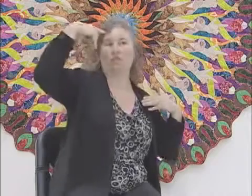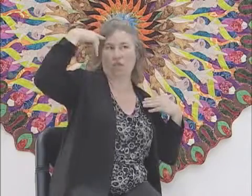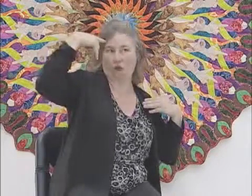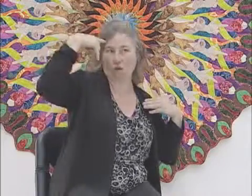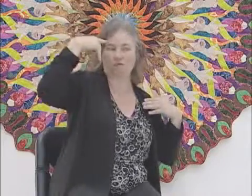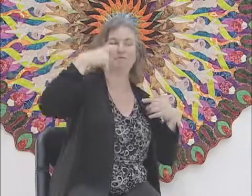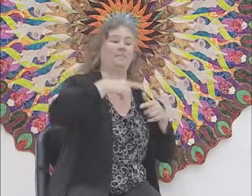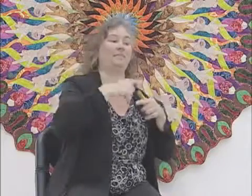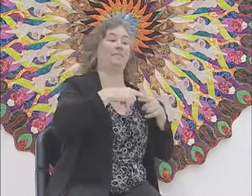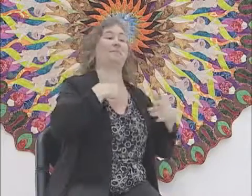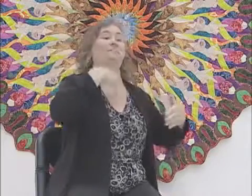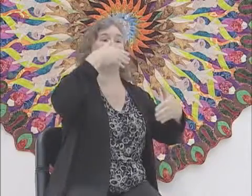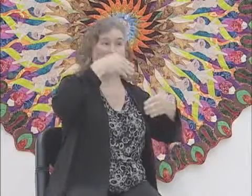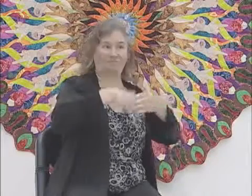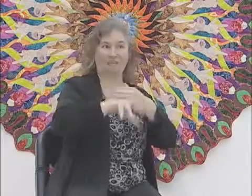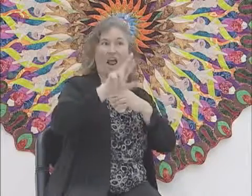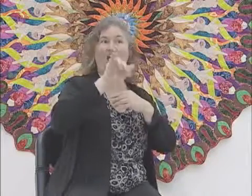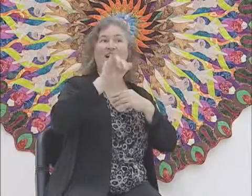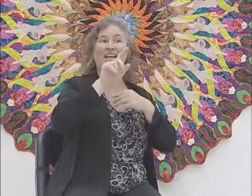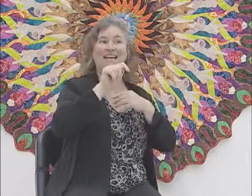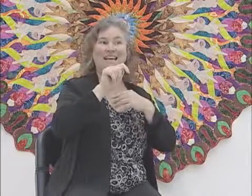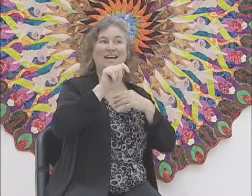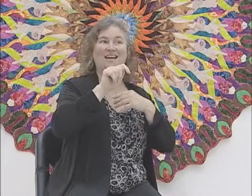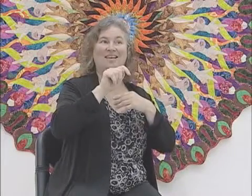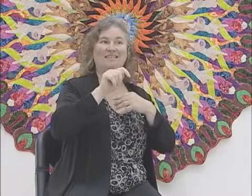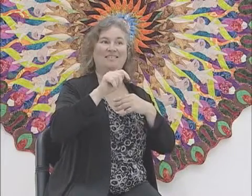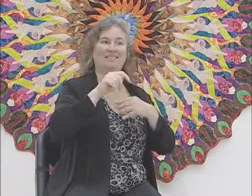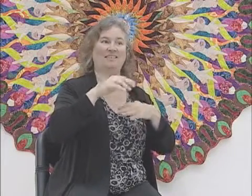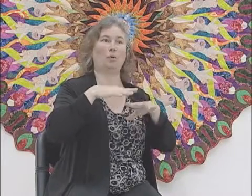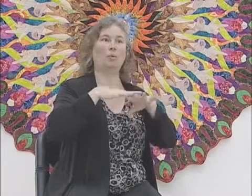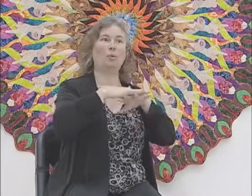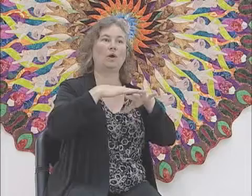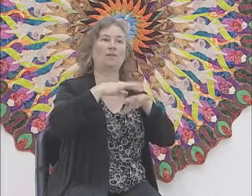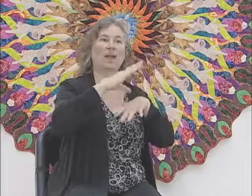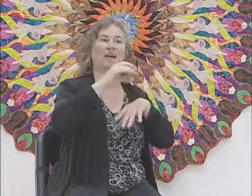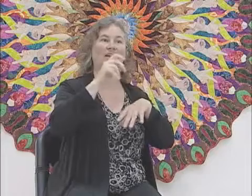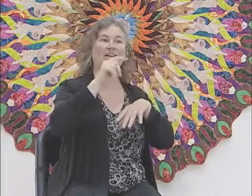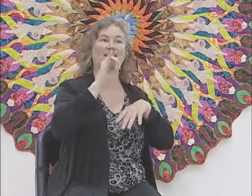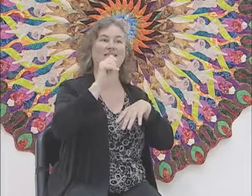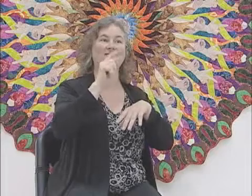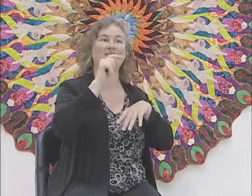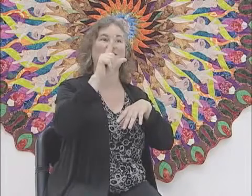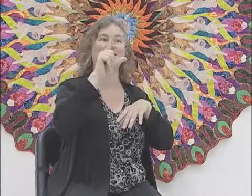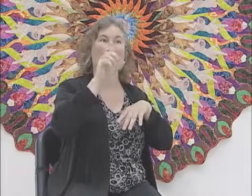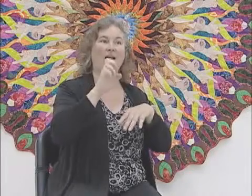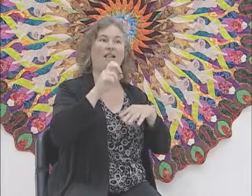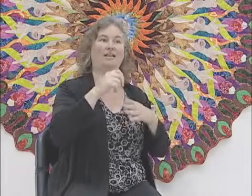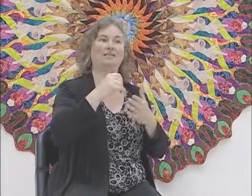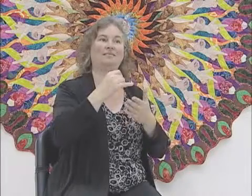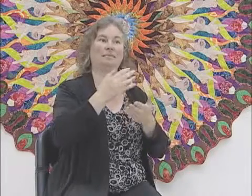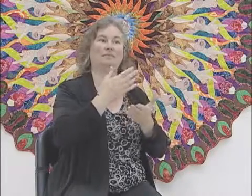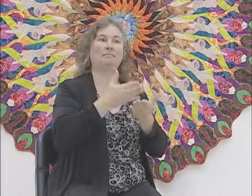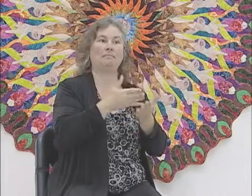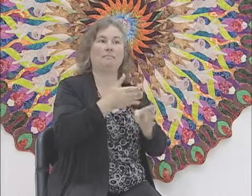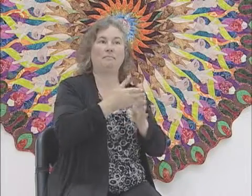in the future. Then I entered RIT. I was in the weaving and textiles major at the